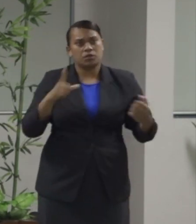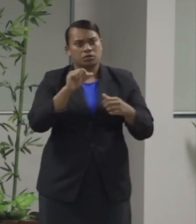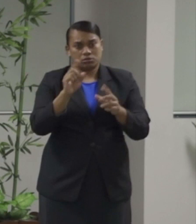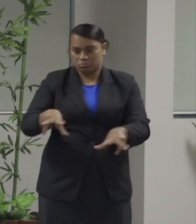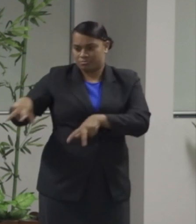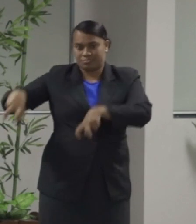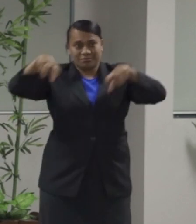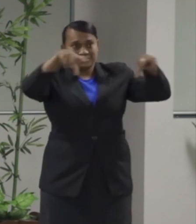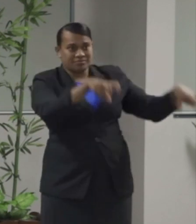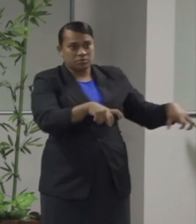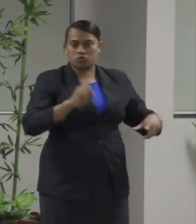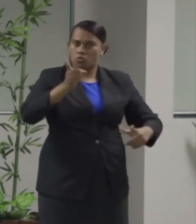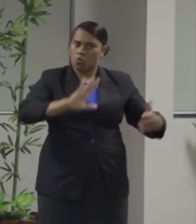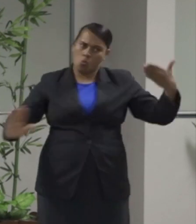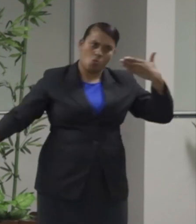from today.